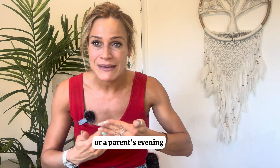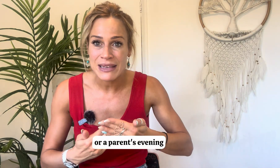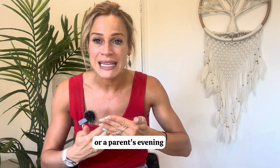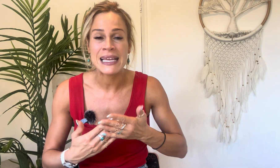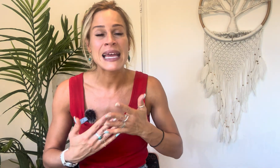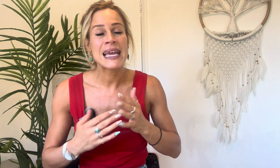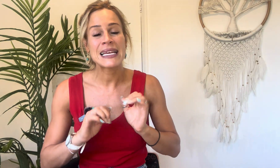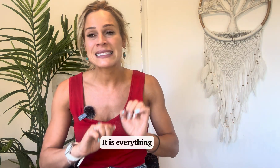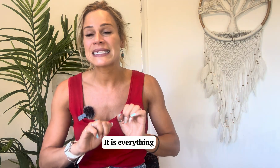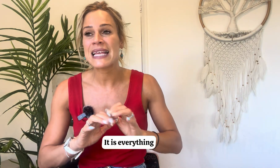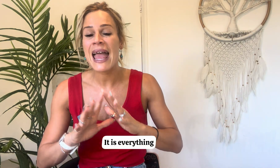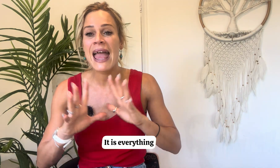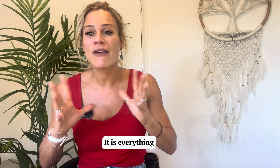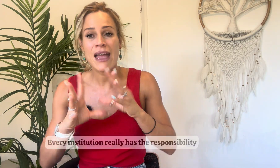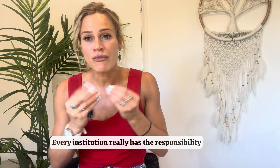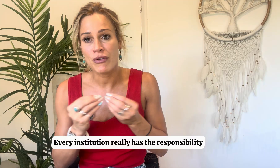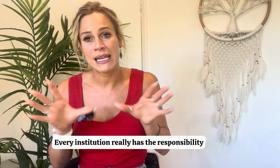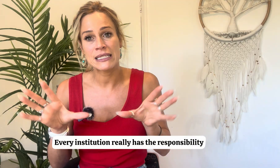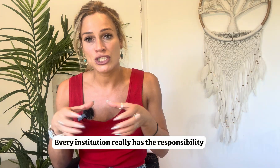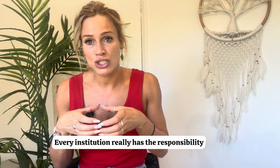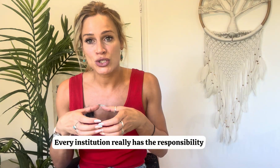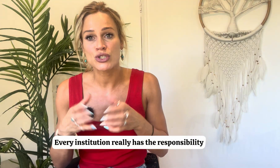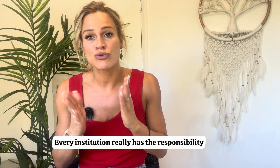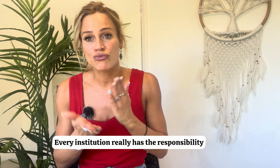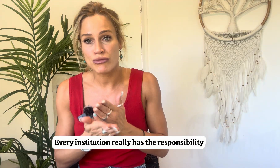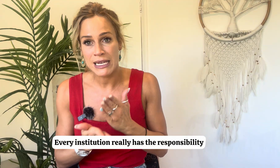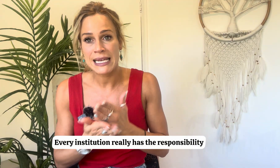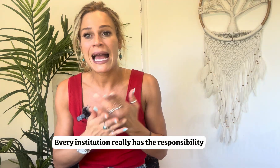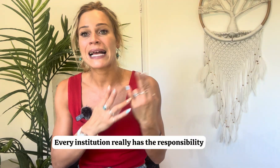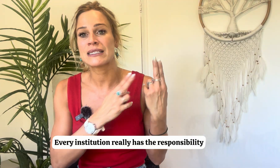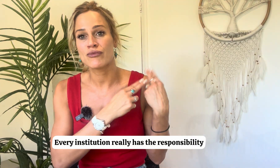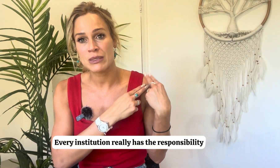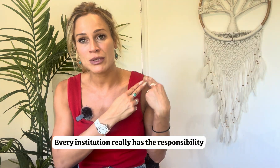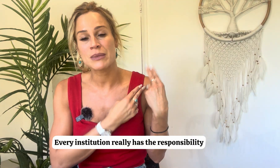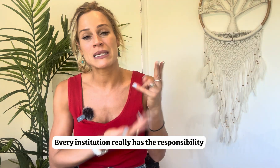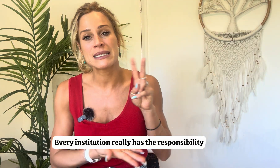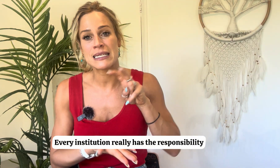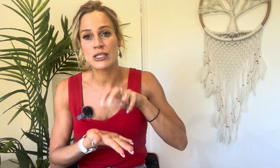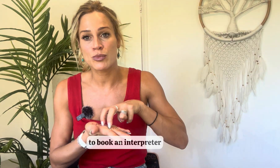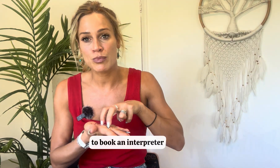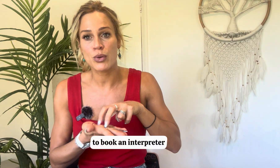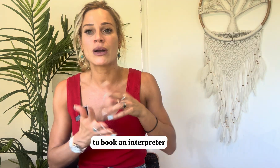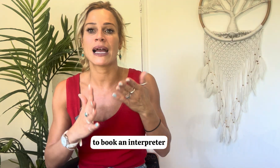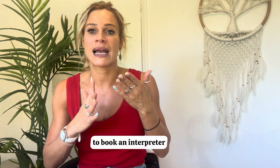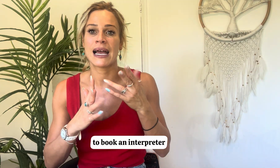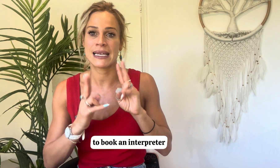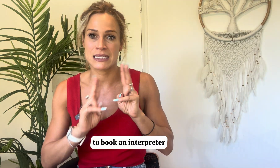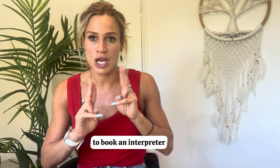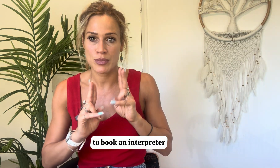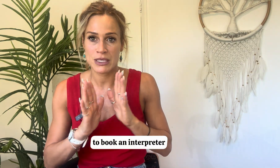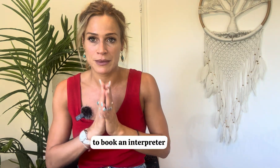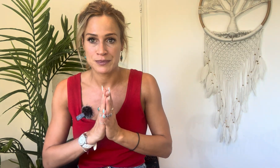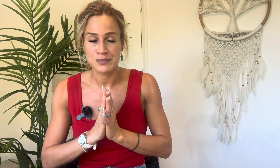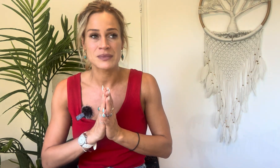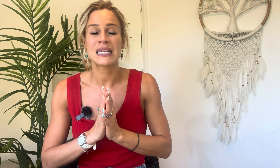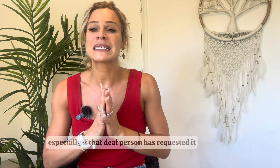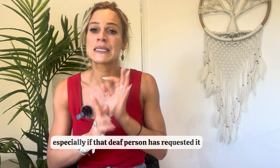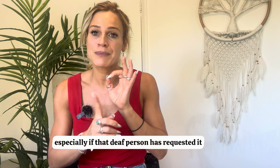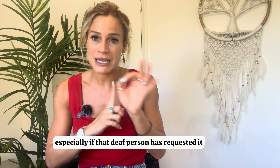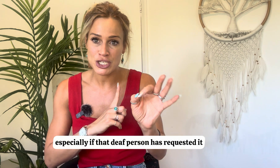evening. It is every institution really has the responsibility to book an interpreter, especially